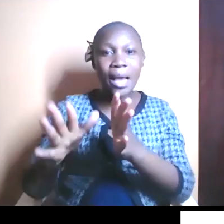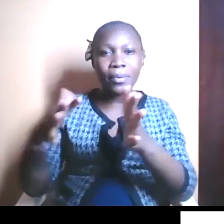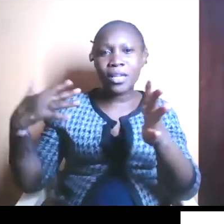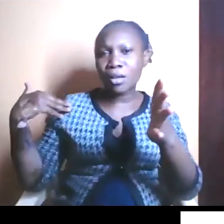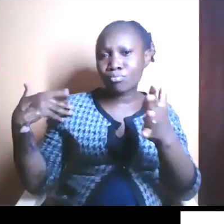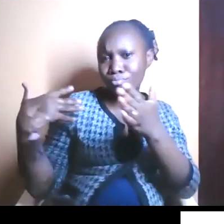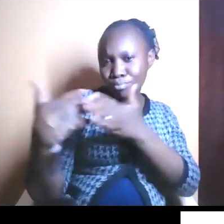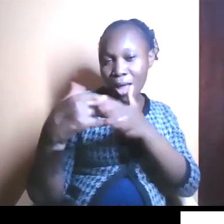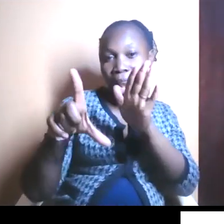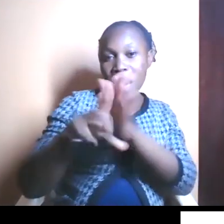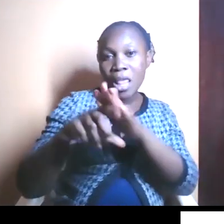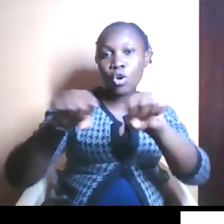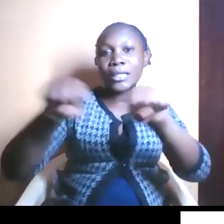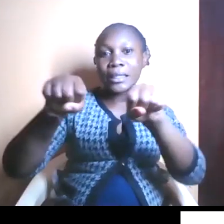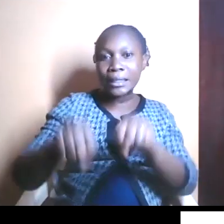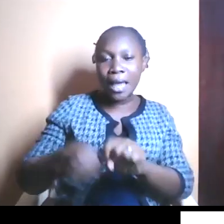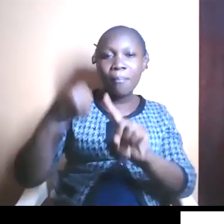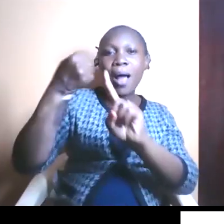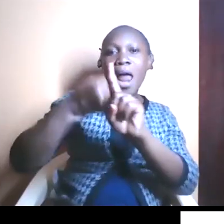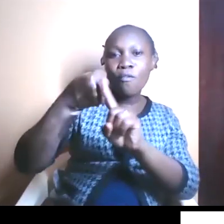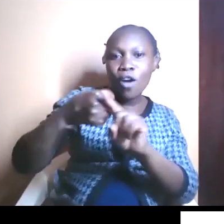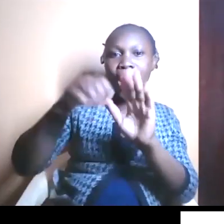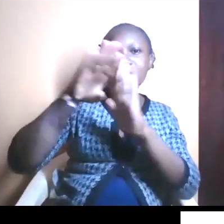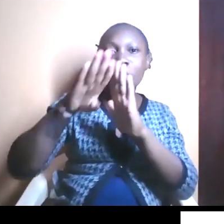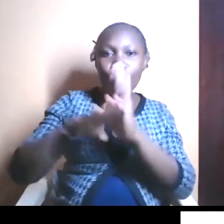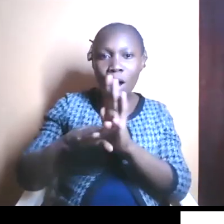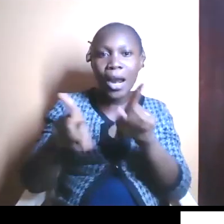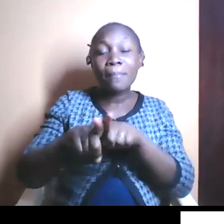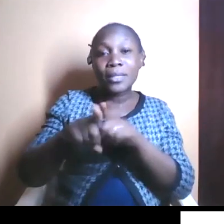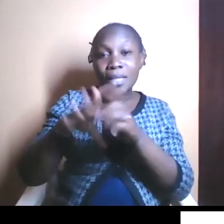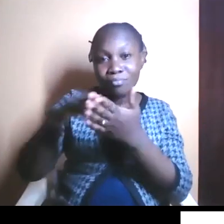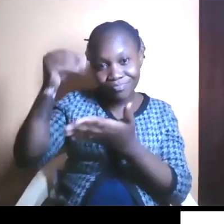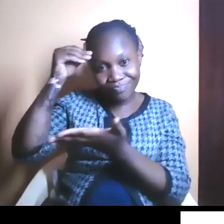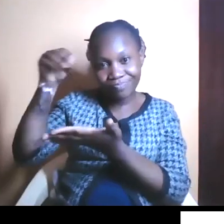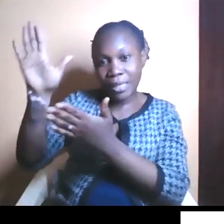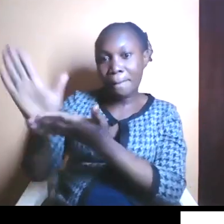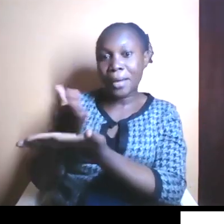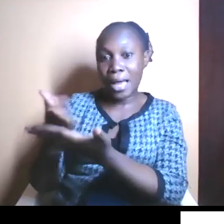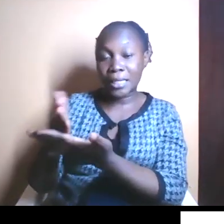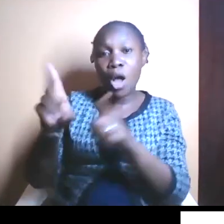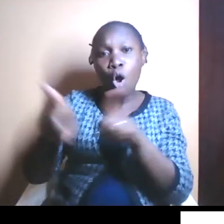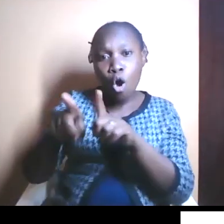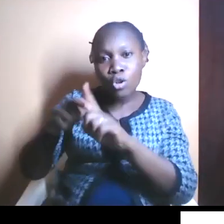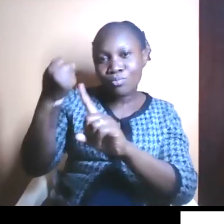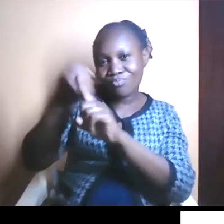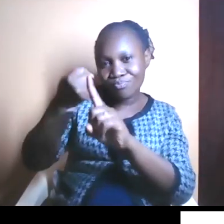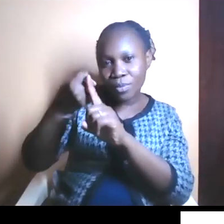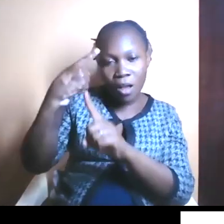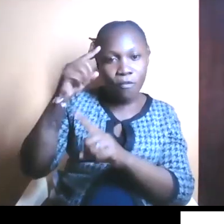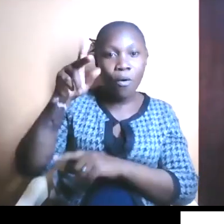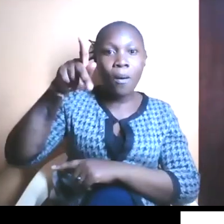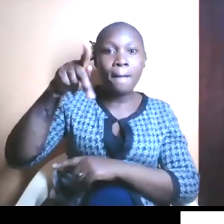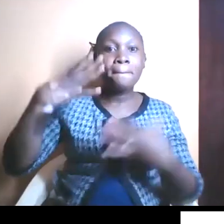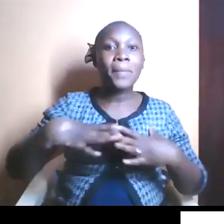system, advocacy programs, and in the education sector. As a highly motivated advocate for PWCs, especially